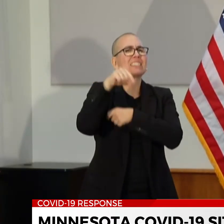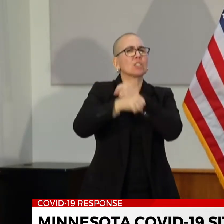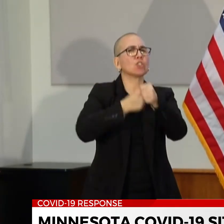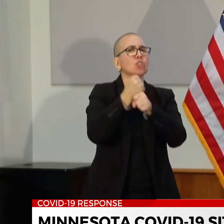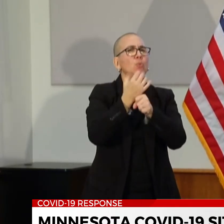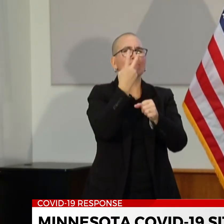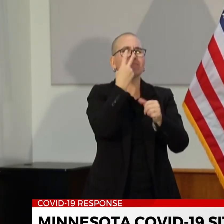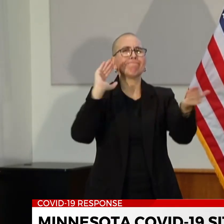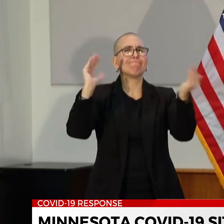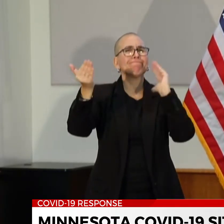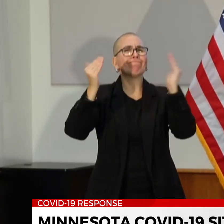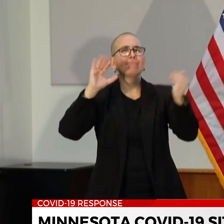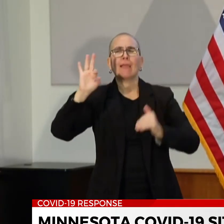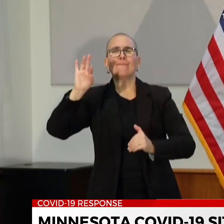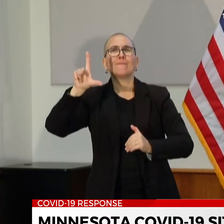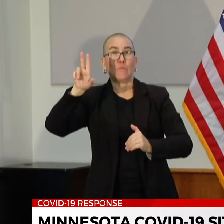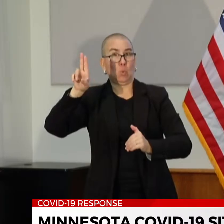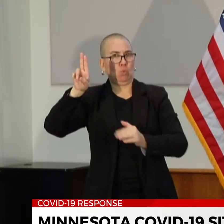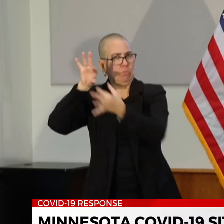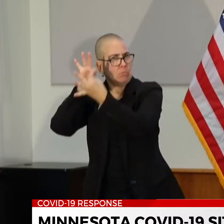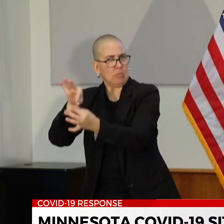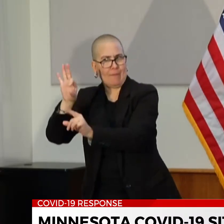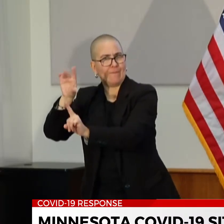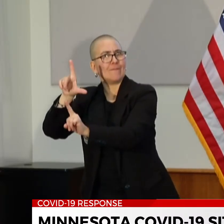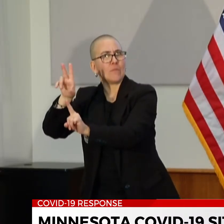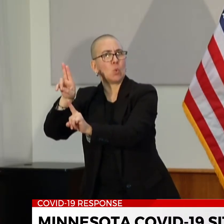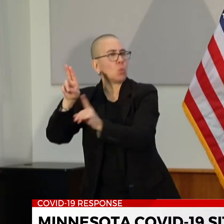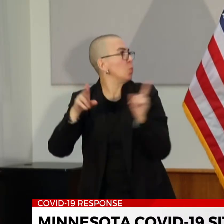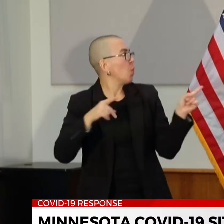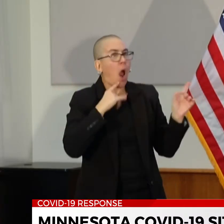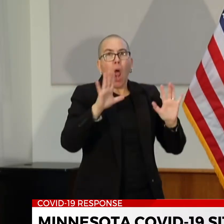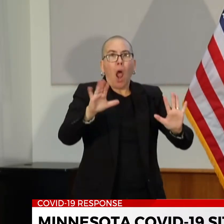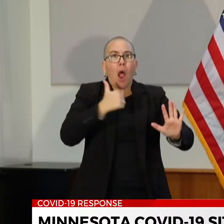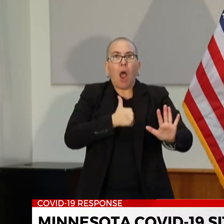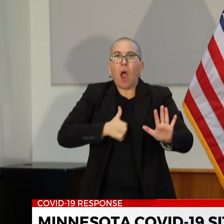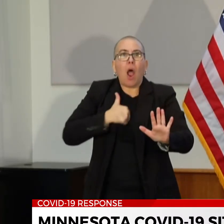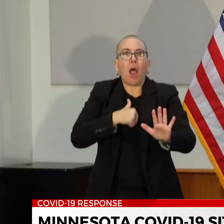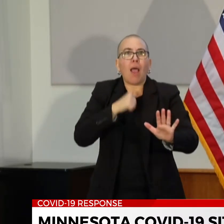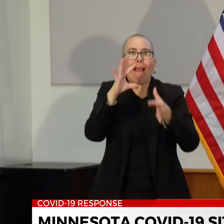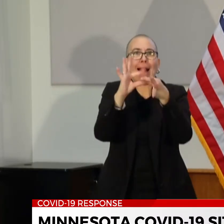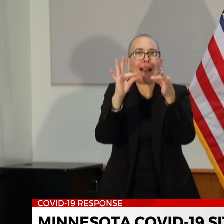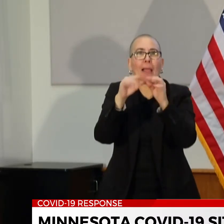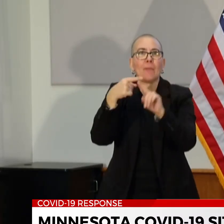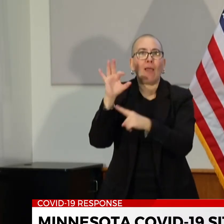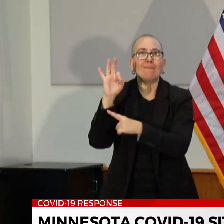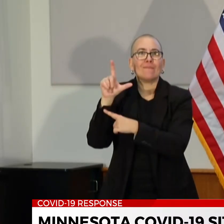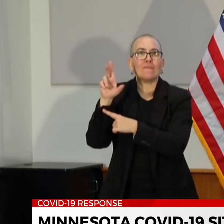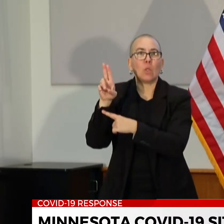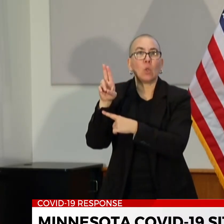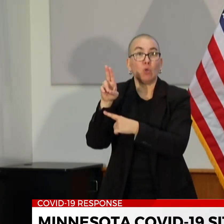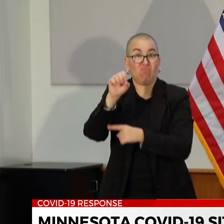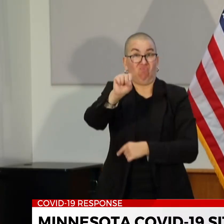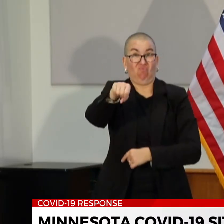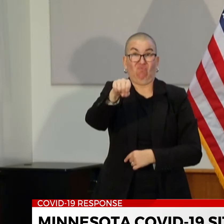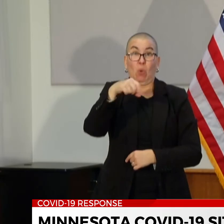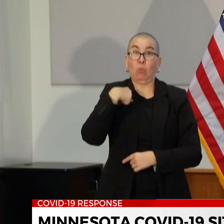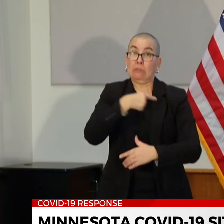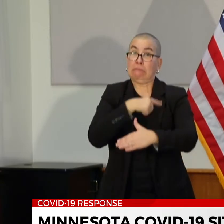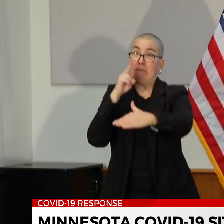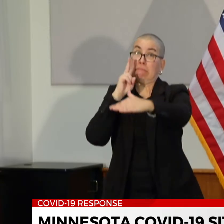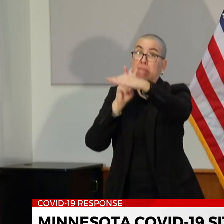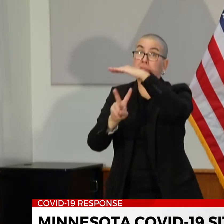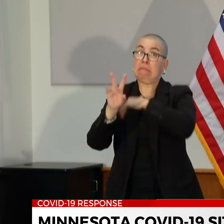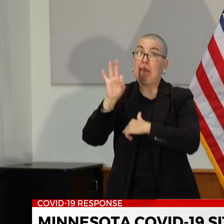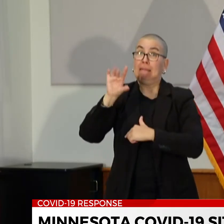You know, that's a great question. I'm sorry I didn't get the flu data before coming over here. We're certainly anticipating and hoping that we have a better flu